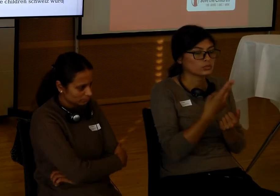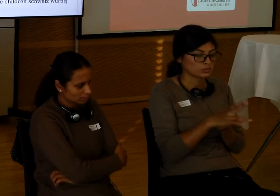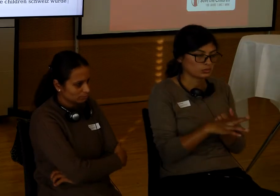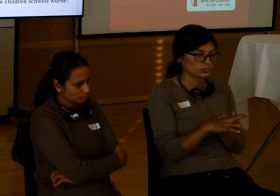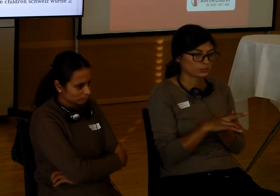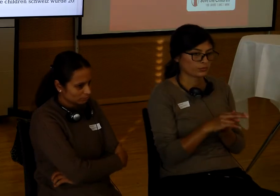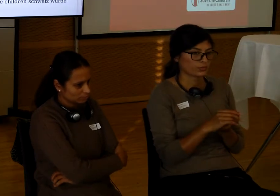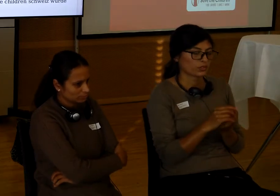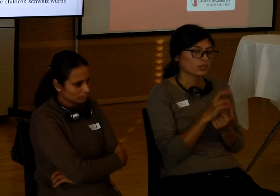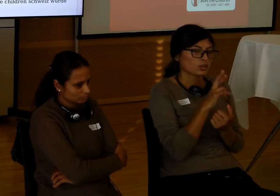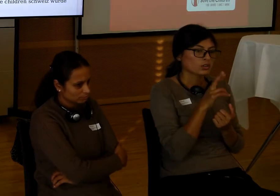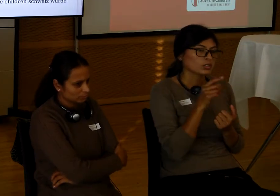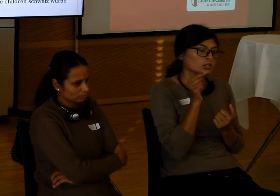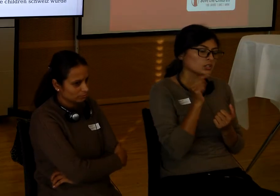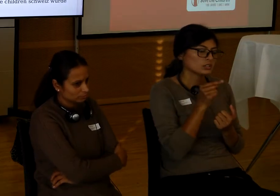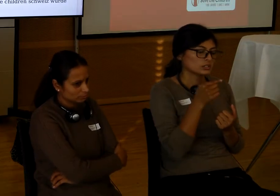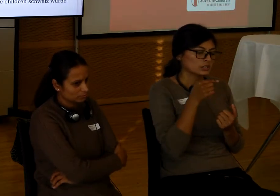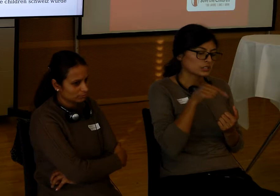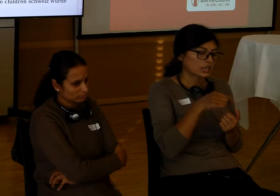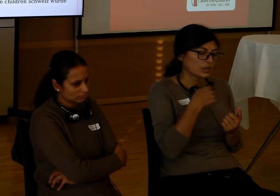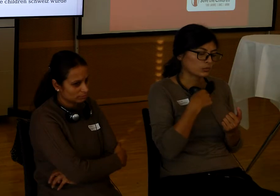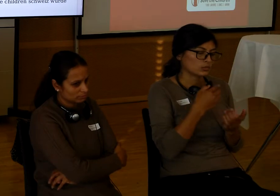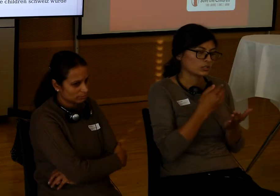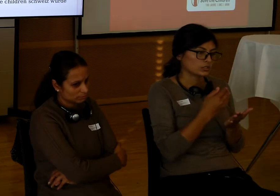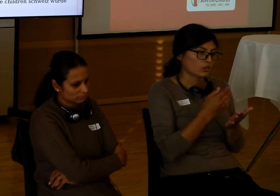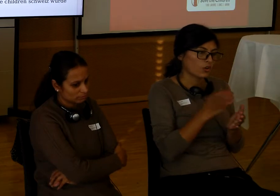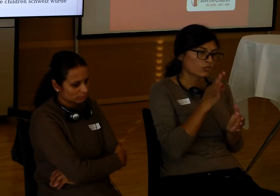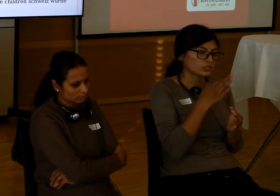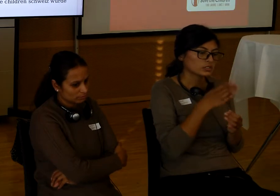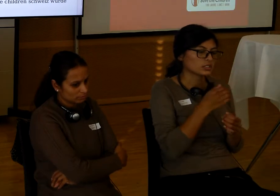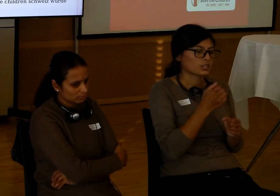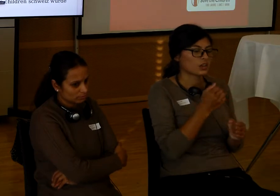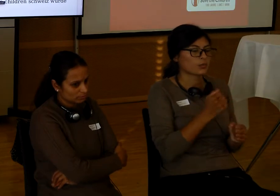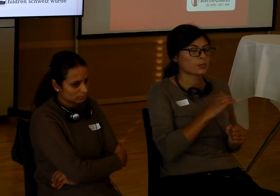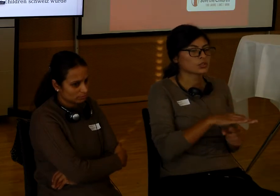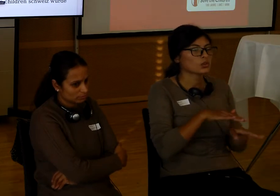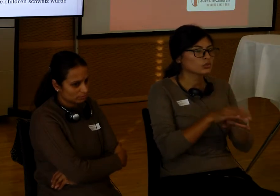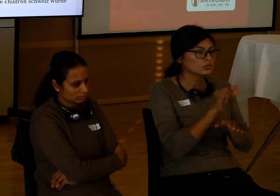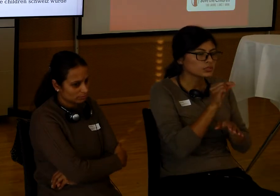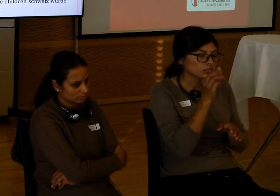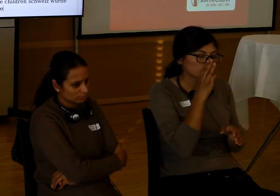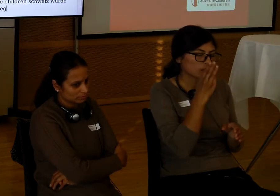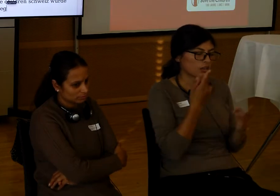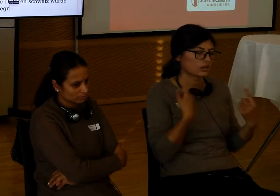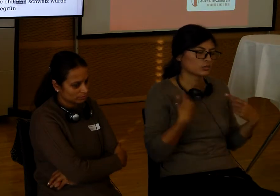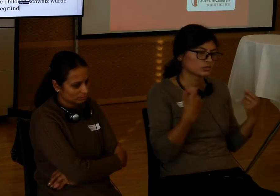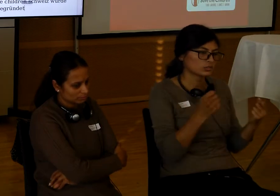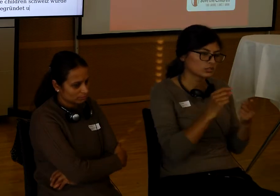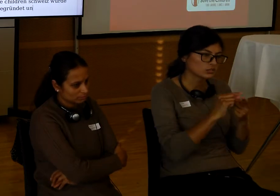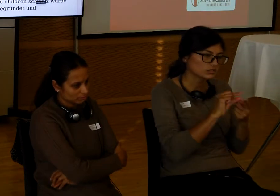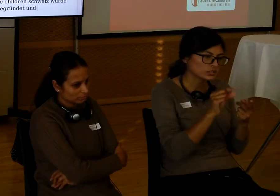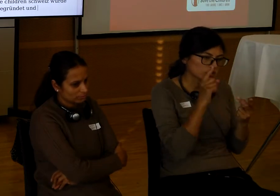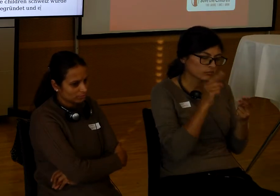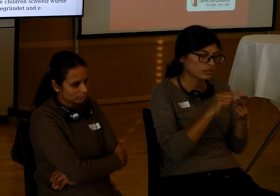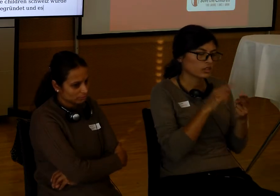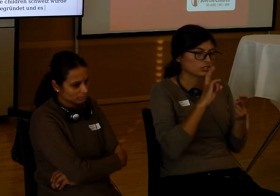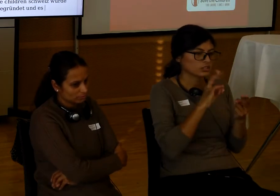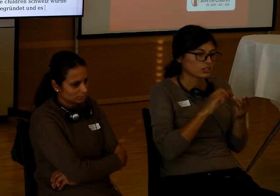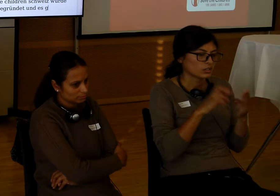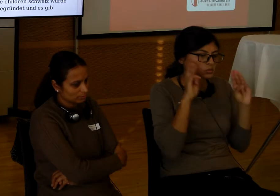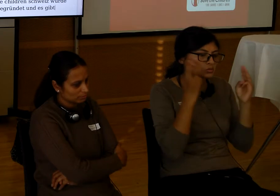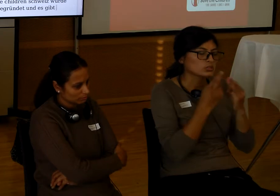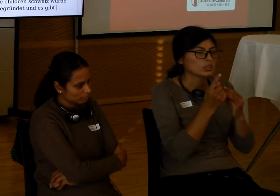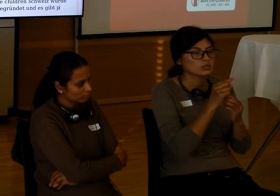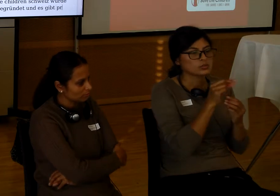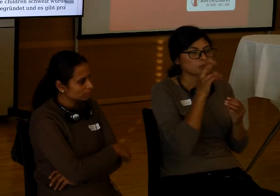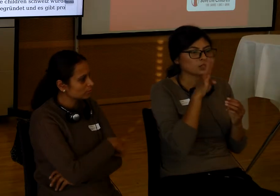Association, and we implement projects in the area of child health, education, and protection in around 40